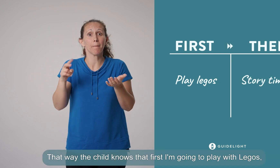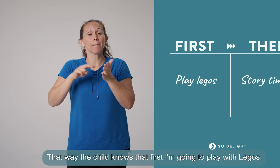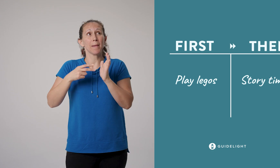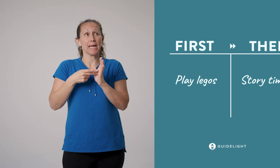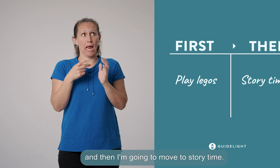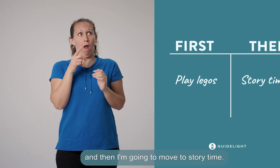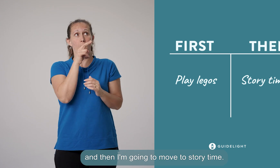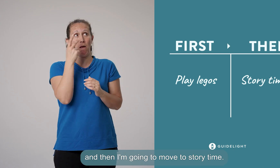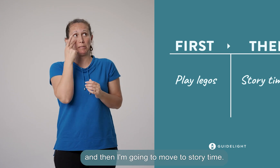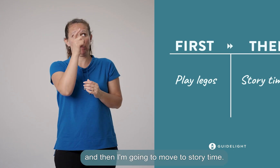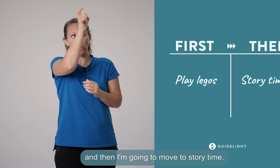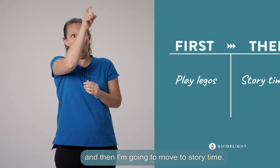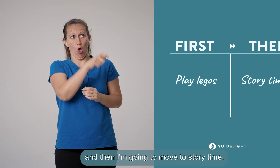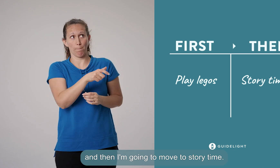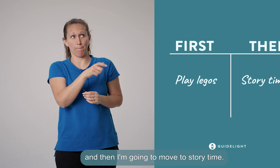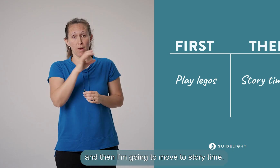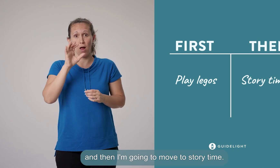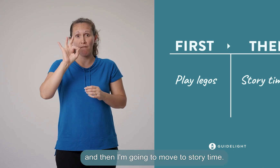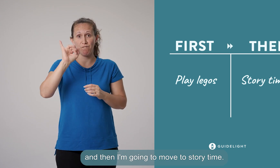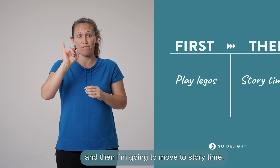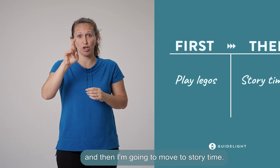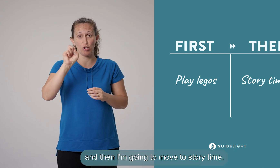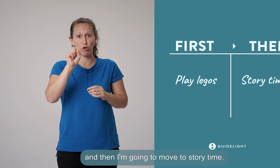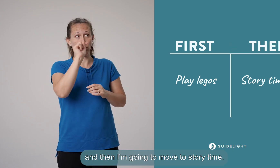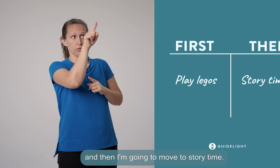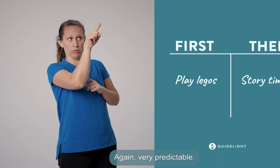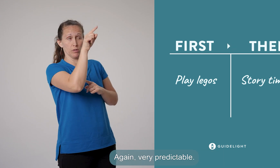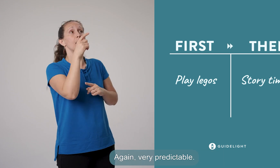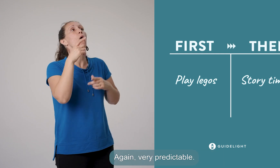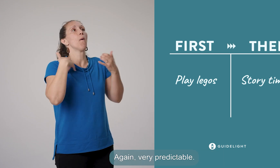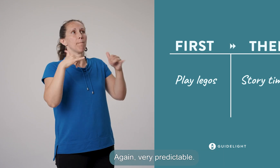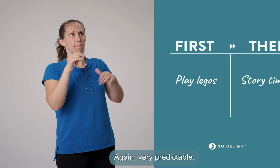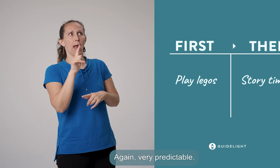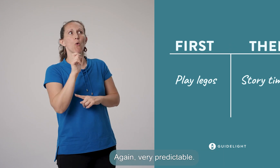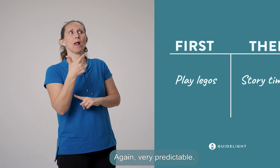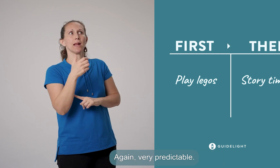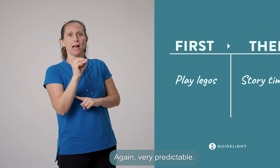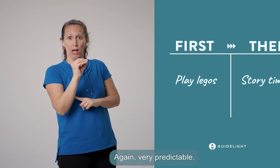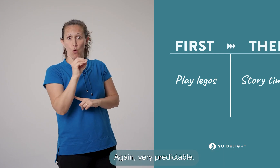Legos, and then I'm going to move to Storytime. Again, very predictable.